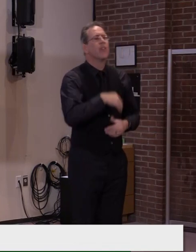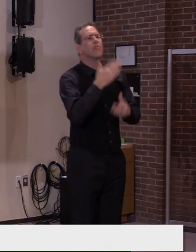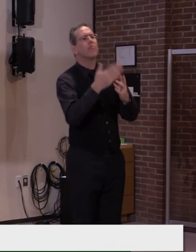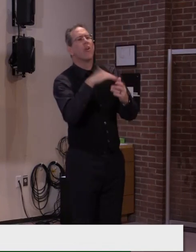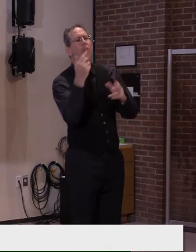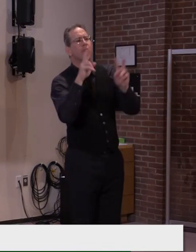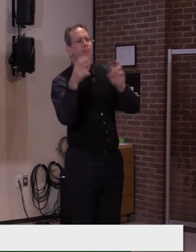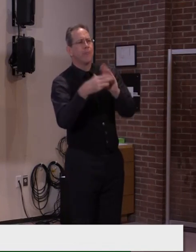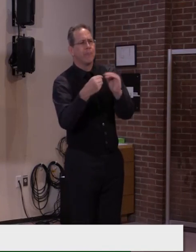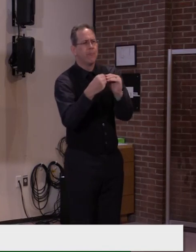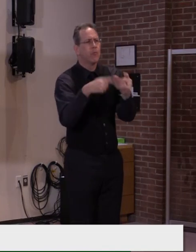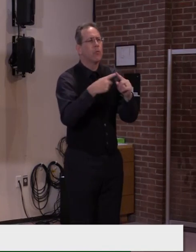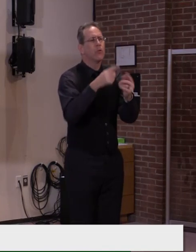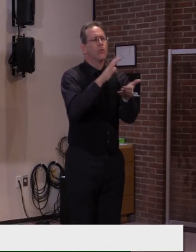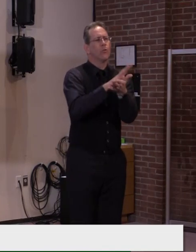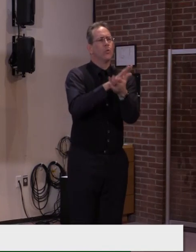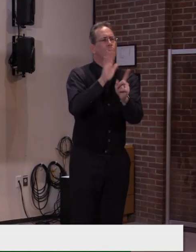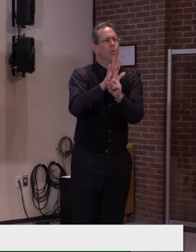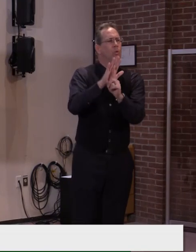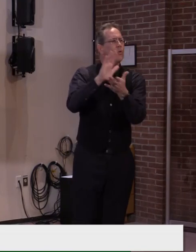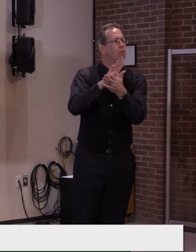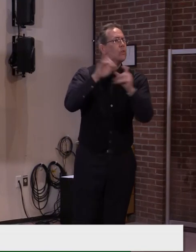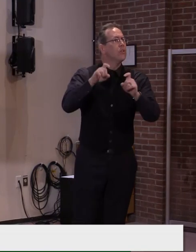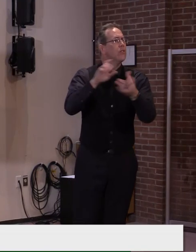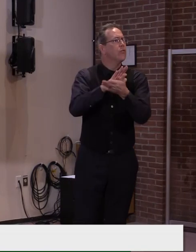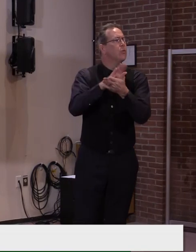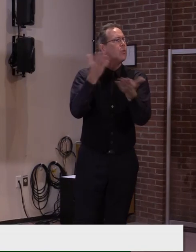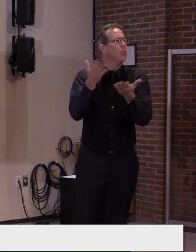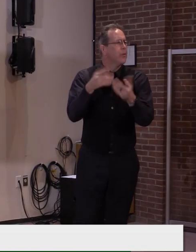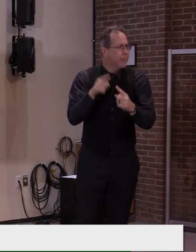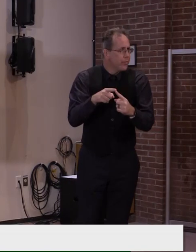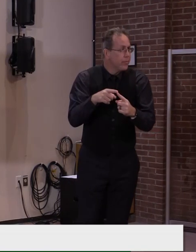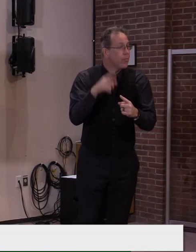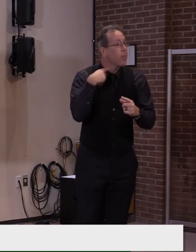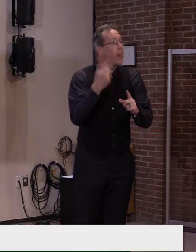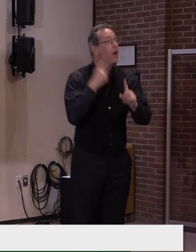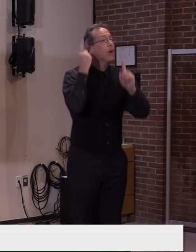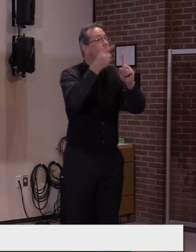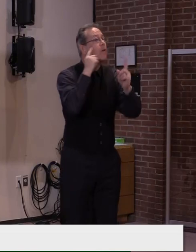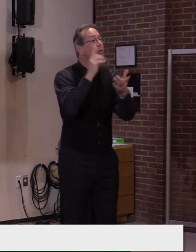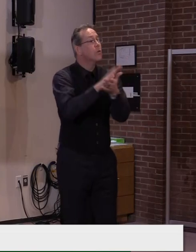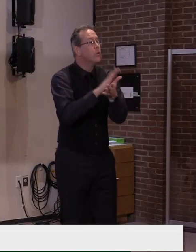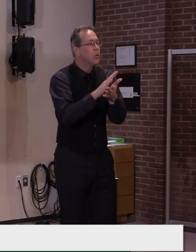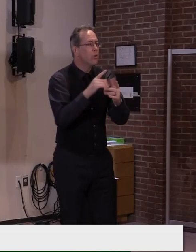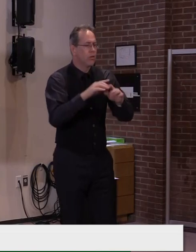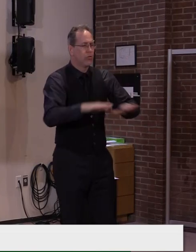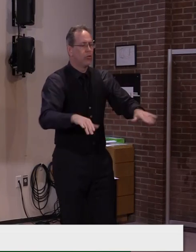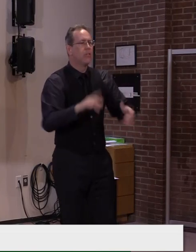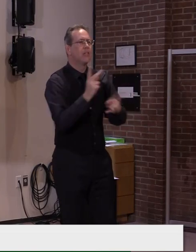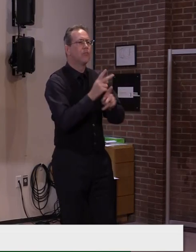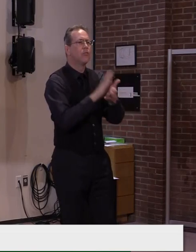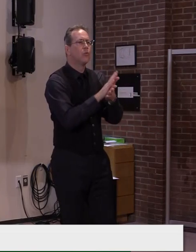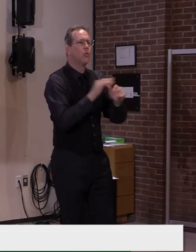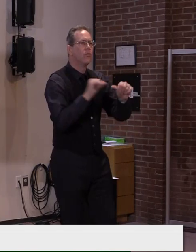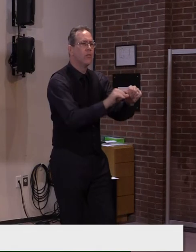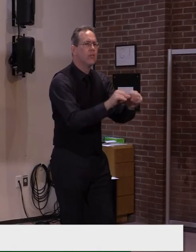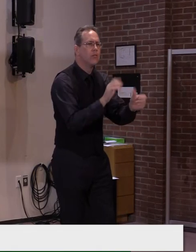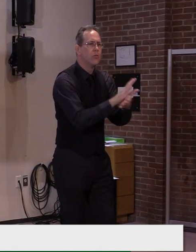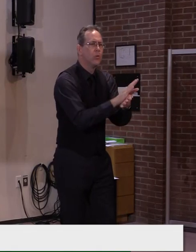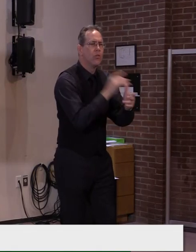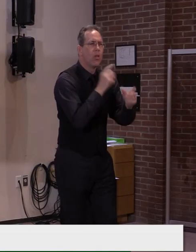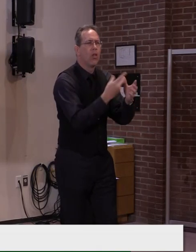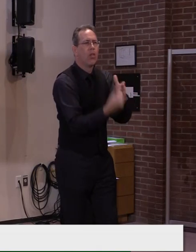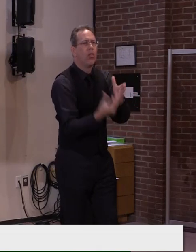as possible. As the governor mentioned, in the lead up to the return to school after the holiday